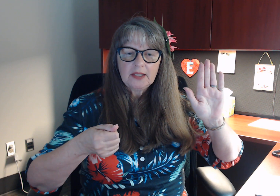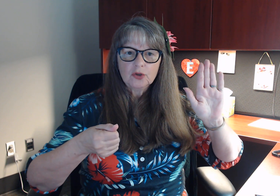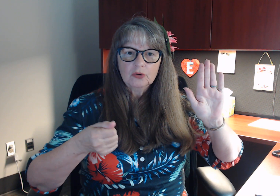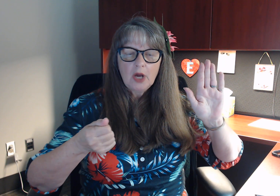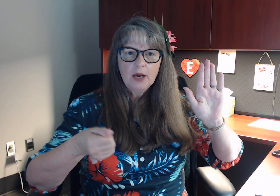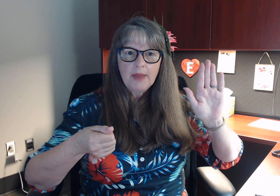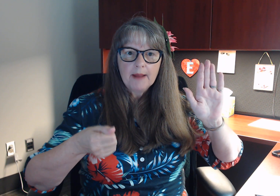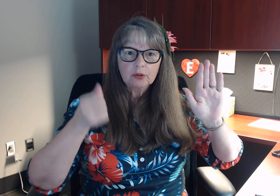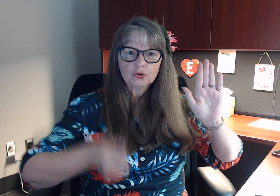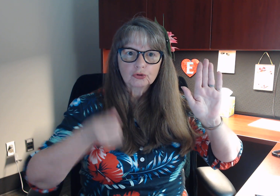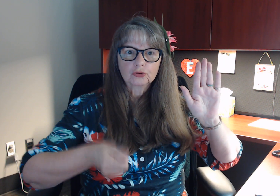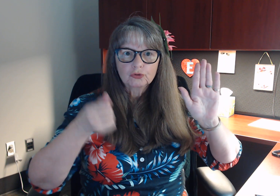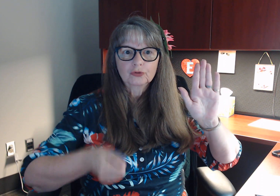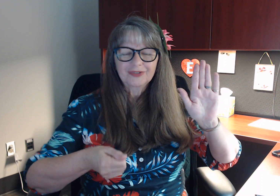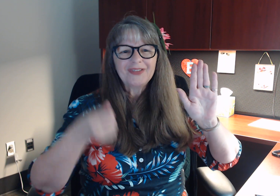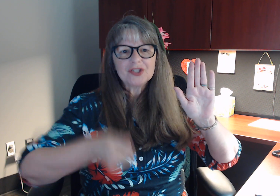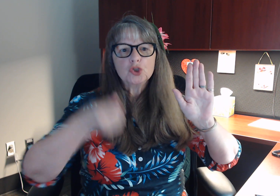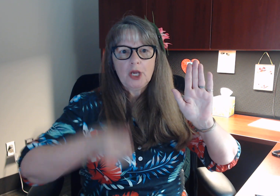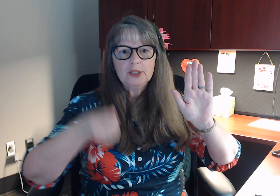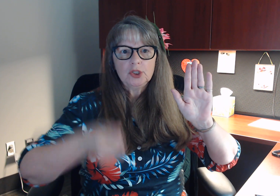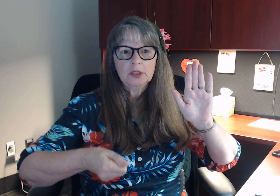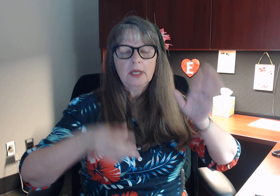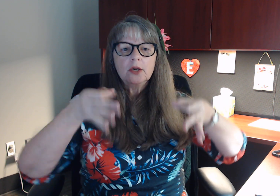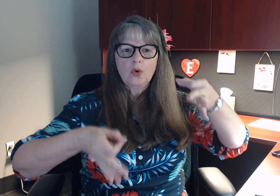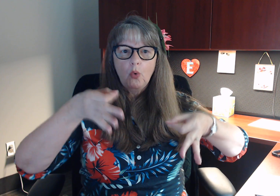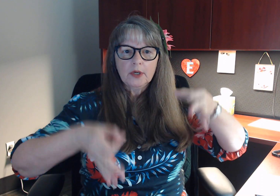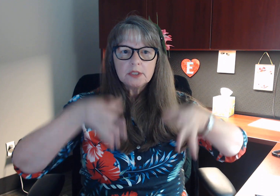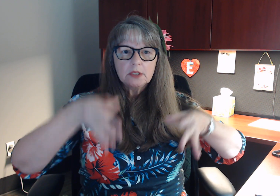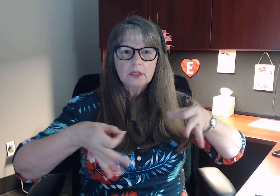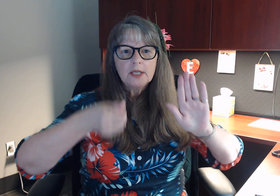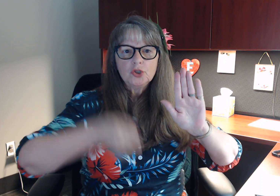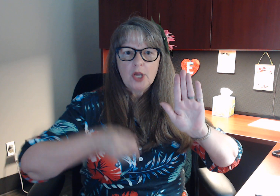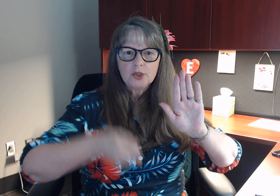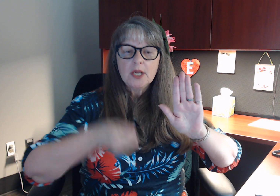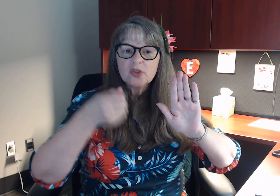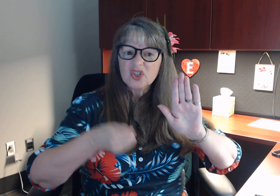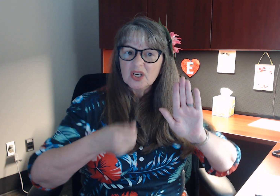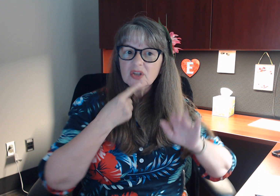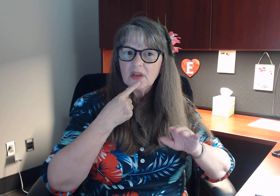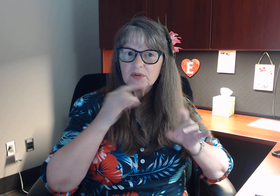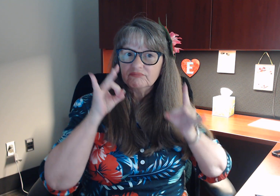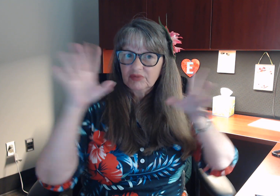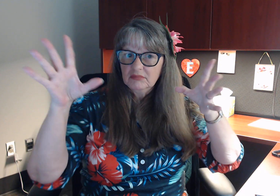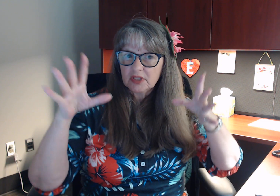little hammer. So that's a judge. Court, judge. So the judge said that was